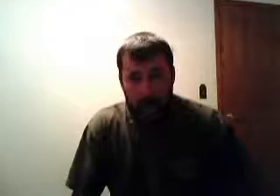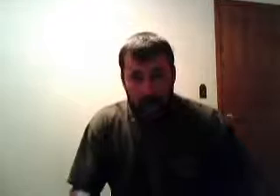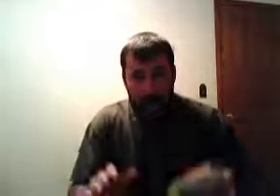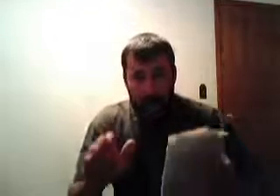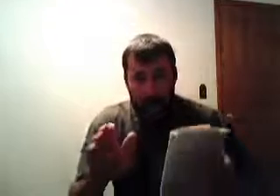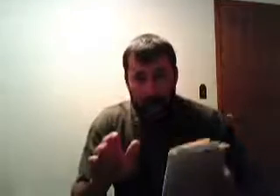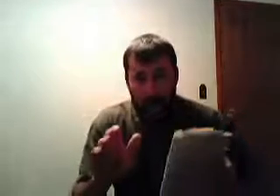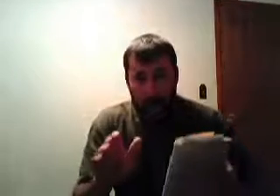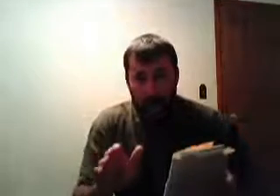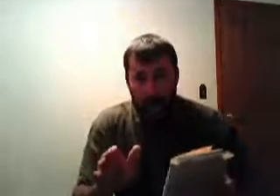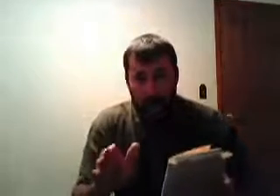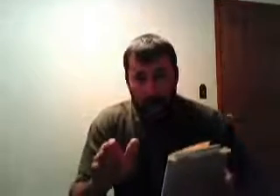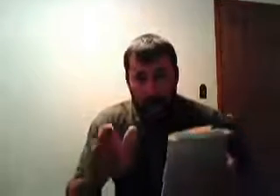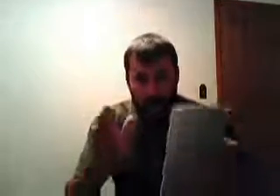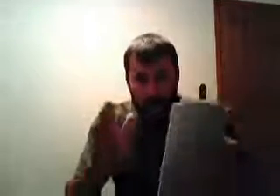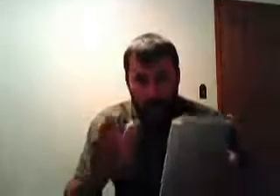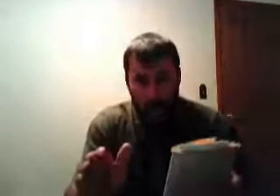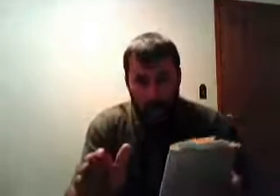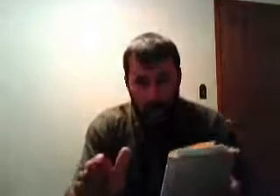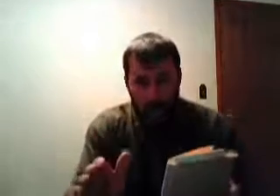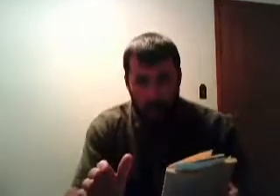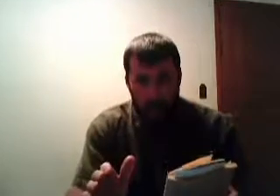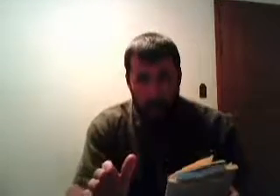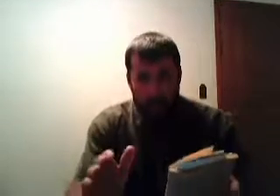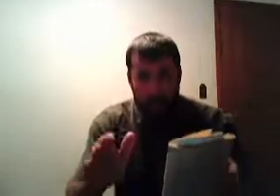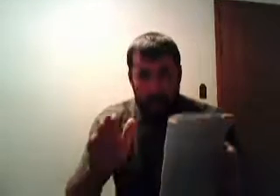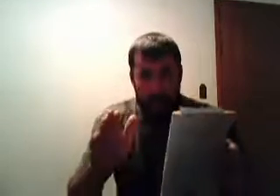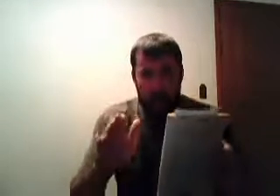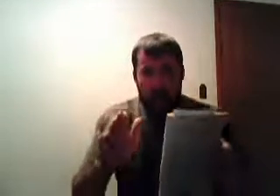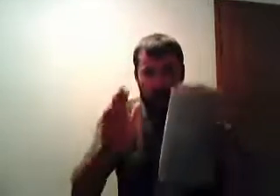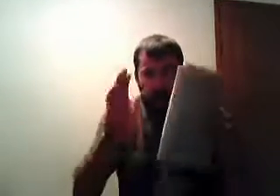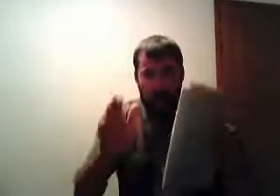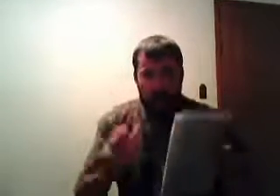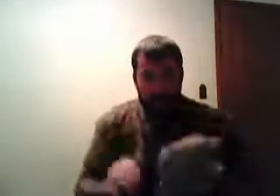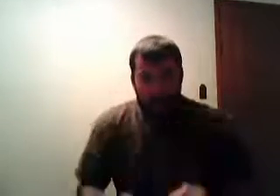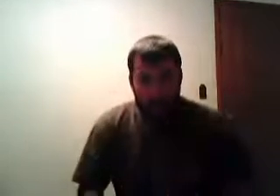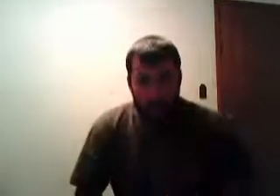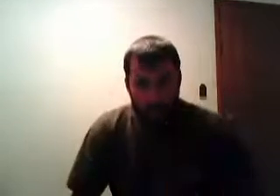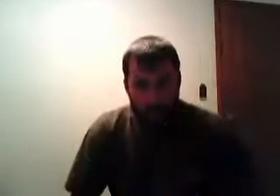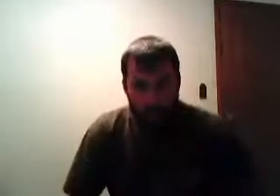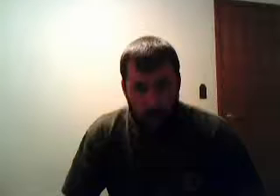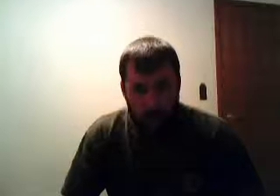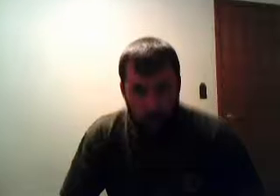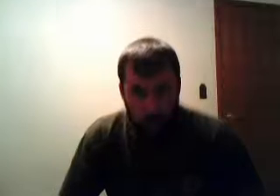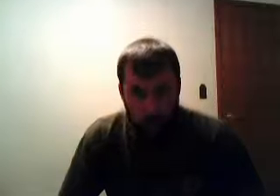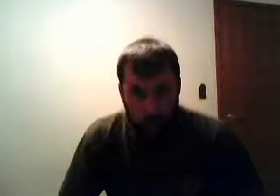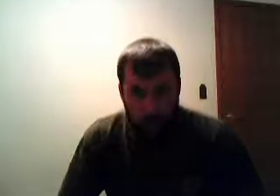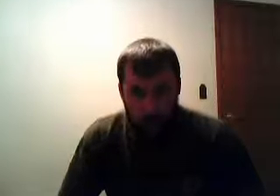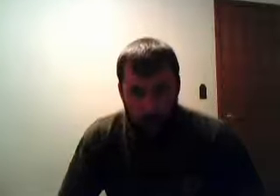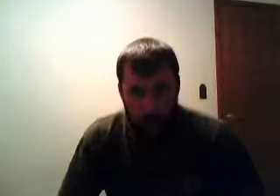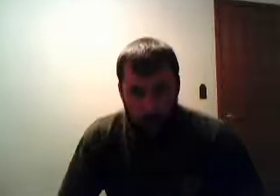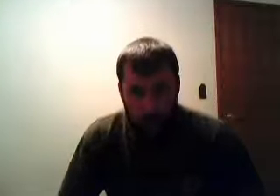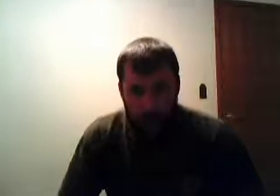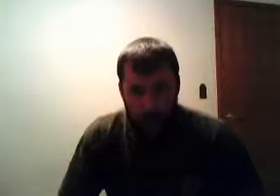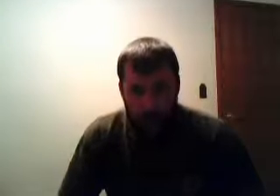We are in an American phase of a revolution right now, so thereby we are civil. We are civil soldiers. And